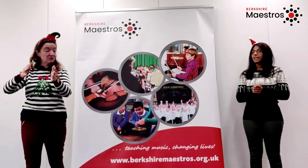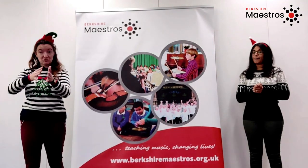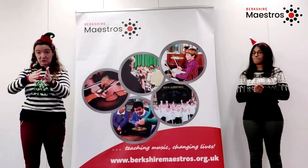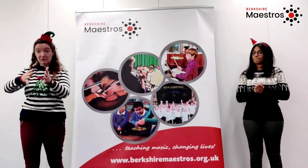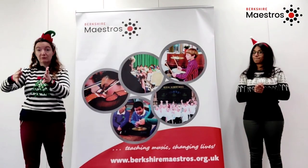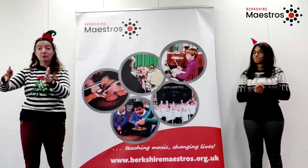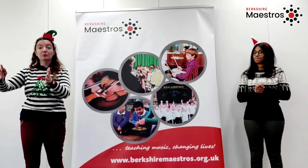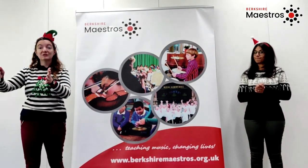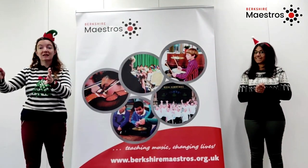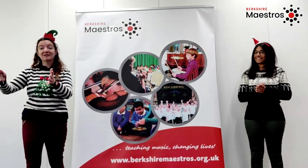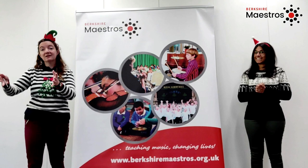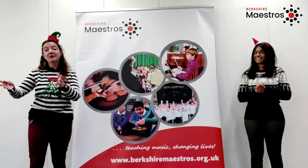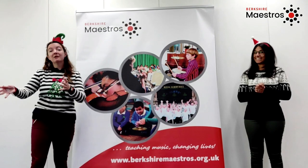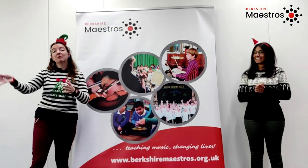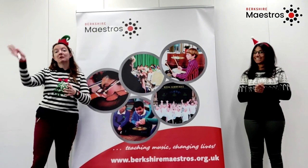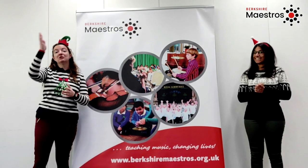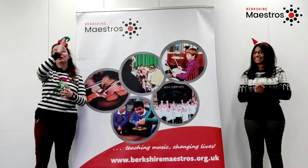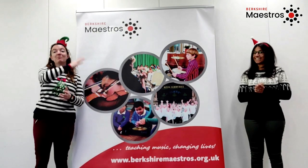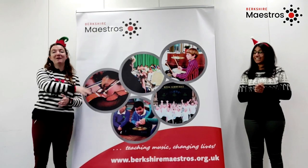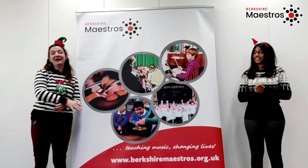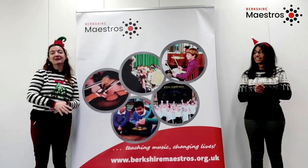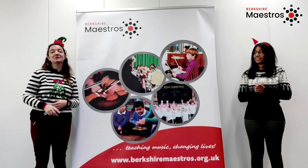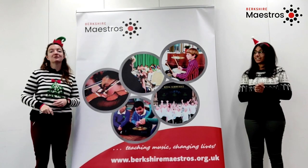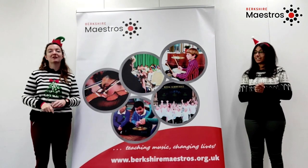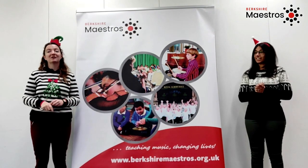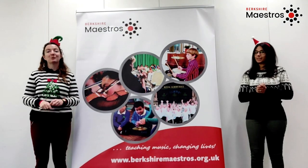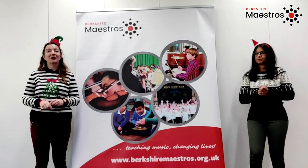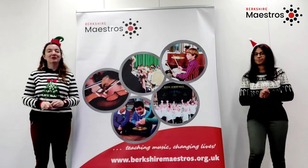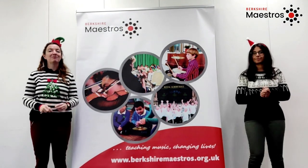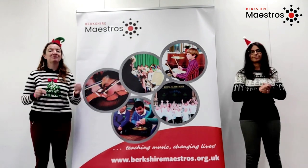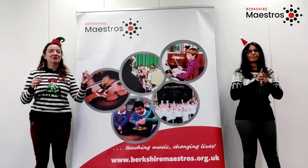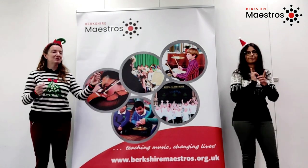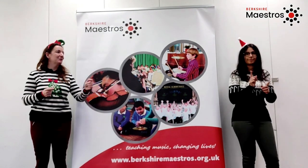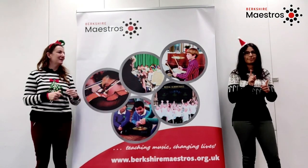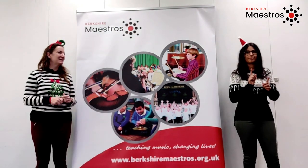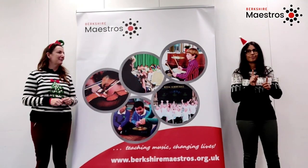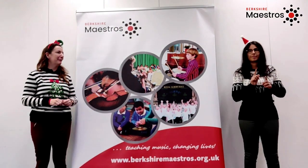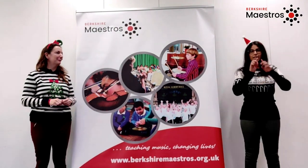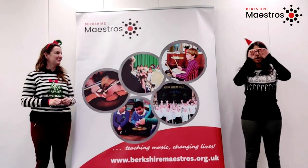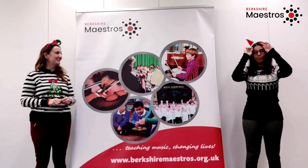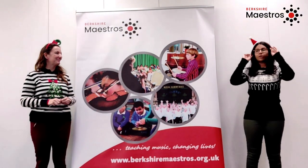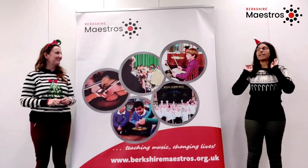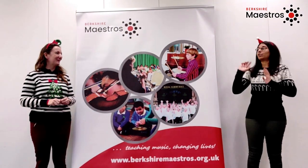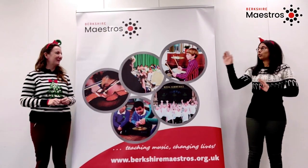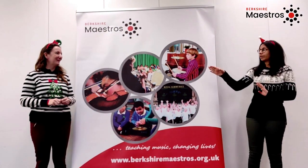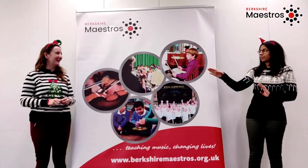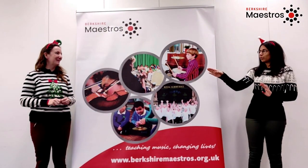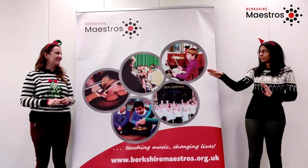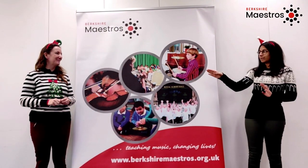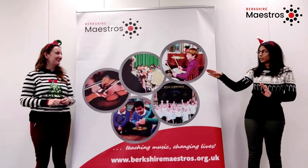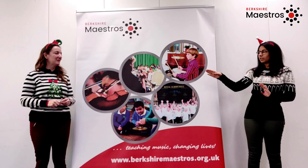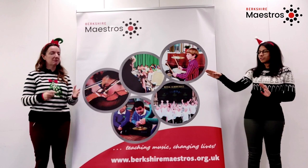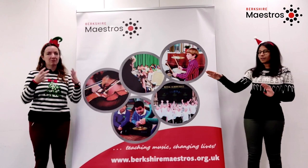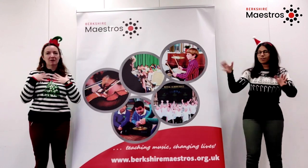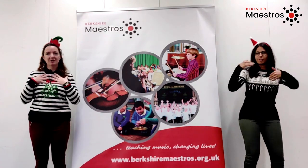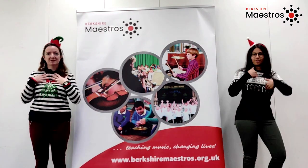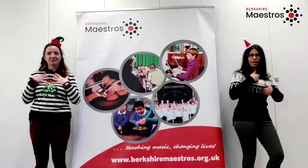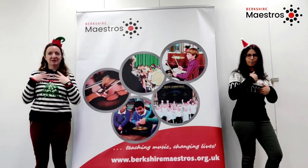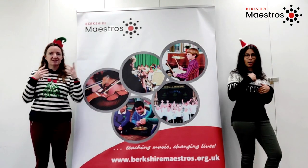yep, straight through all together. But when you go back and do verse one, you do it as that round. Brilliant. And you're going, your team's going to start, our team then first, my team.